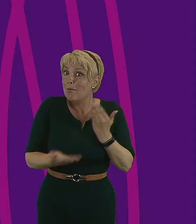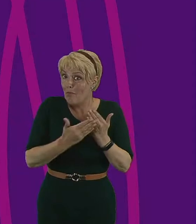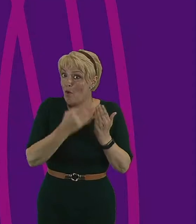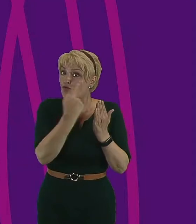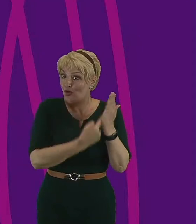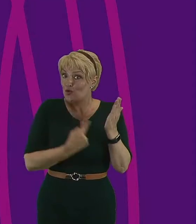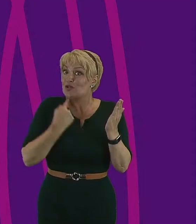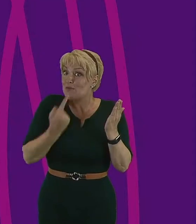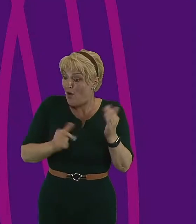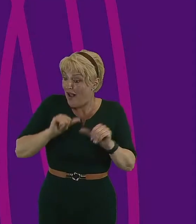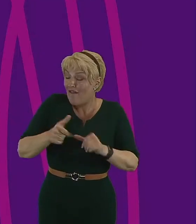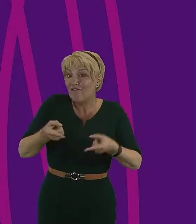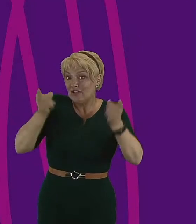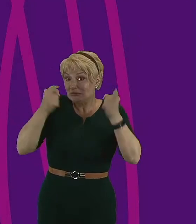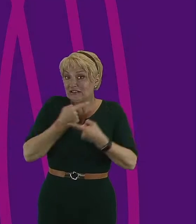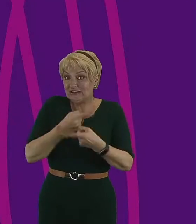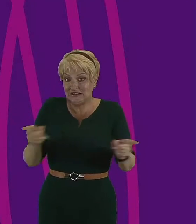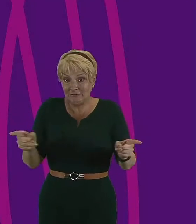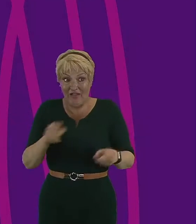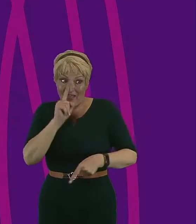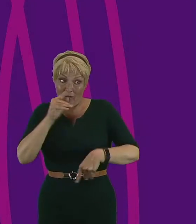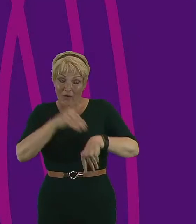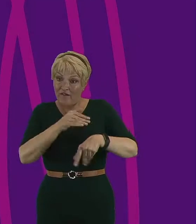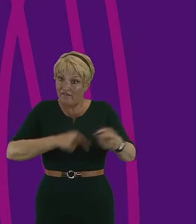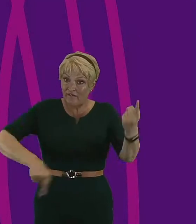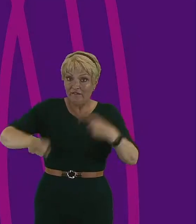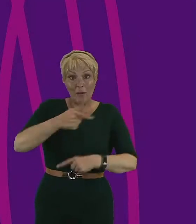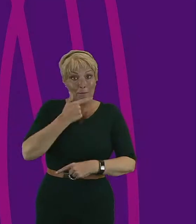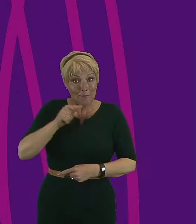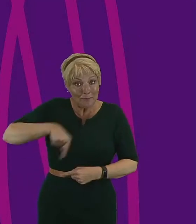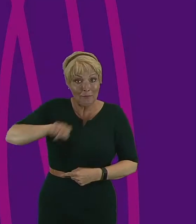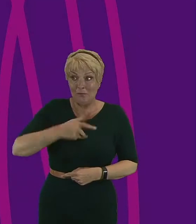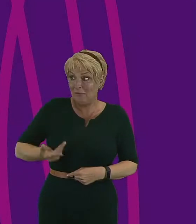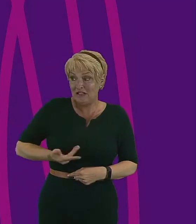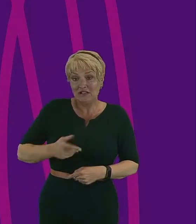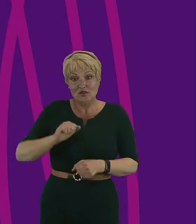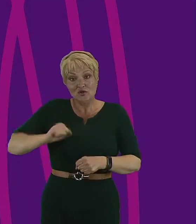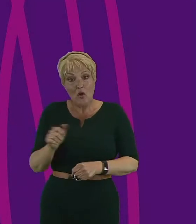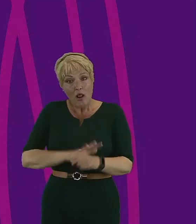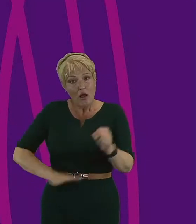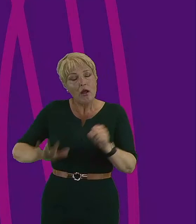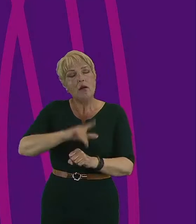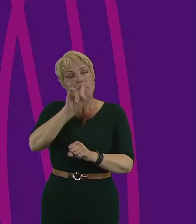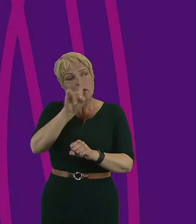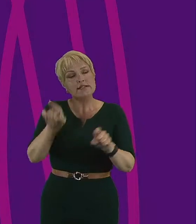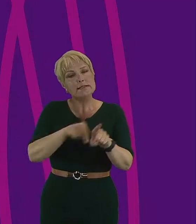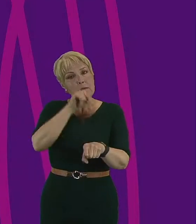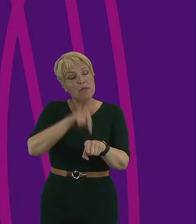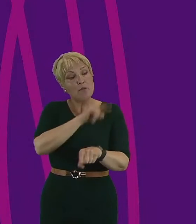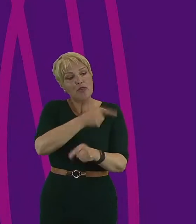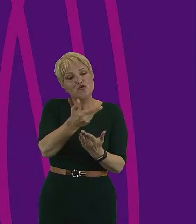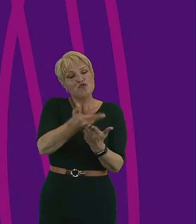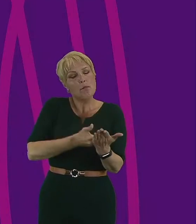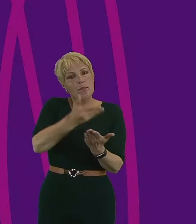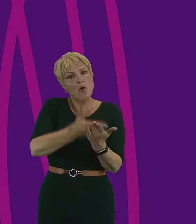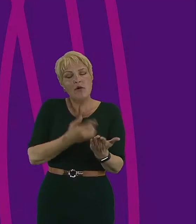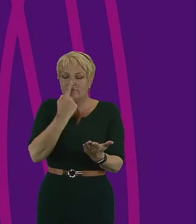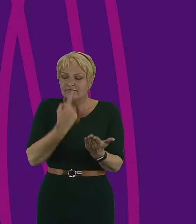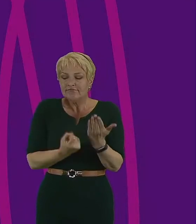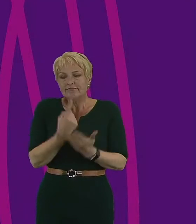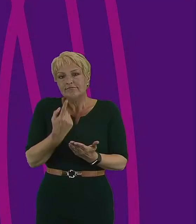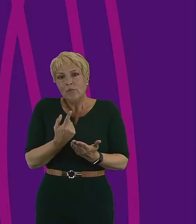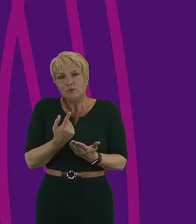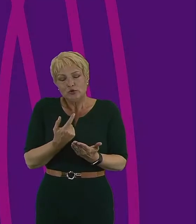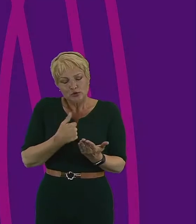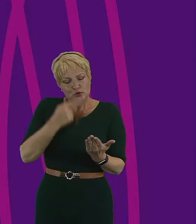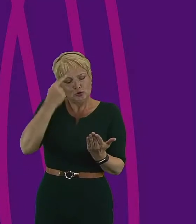immediate issues for people and businesses across Scotland. These reports, however, provide an opportunity to take a broader view on issues that have